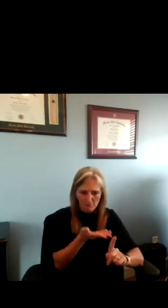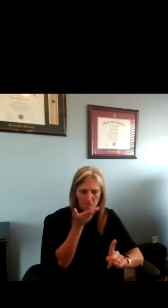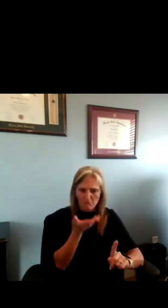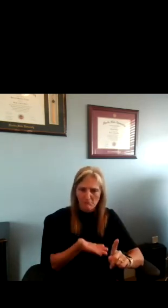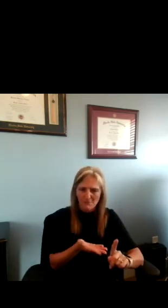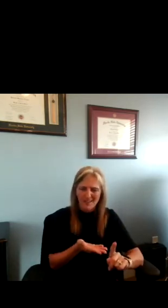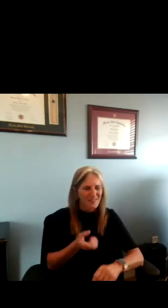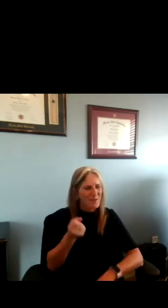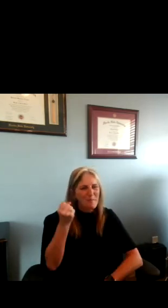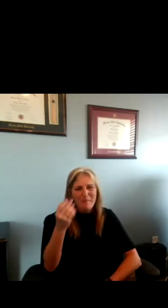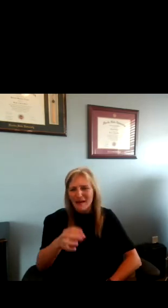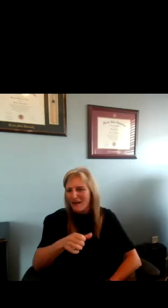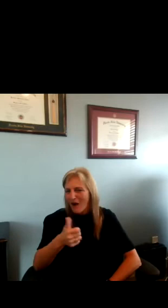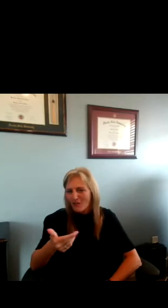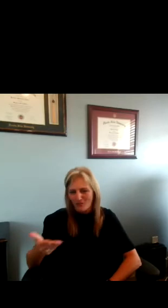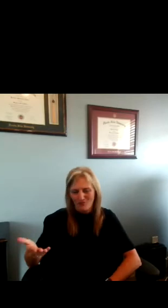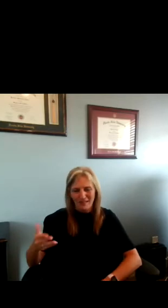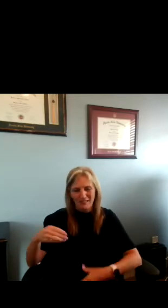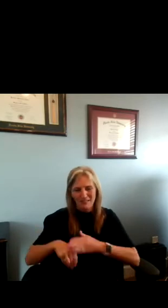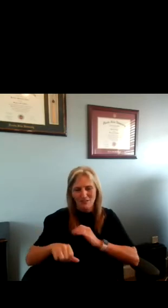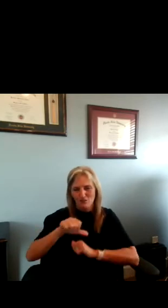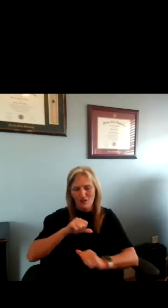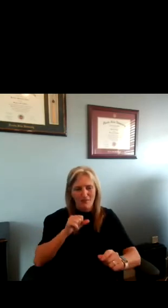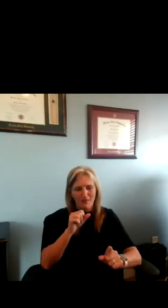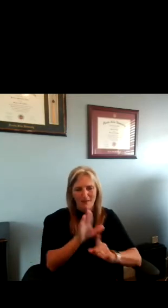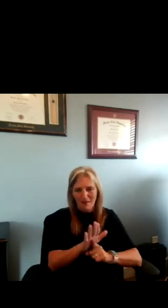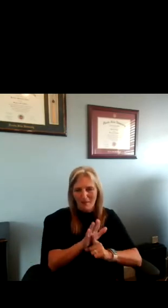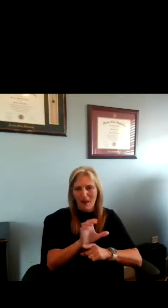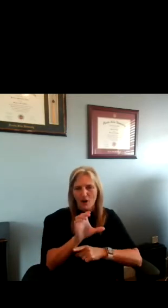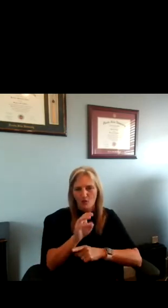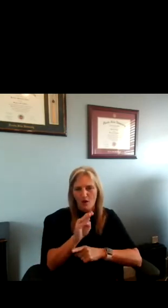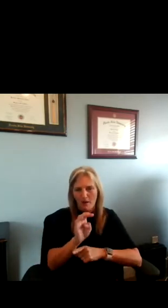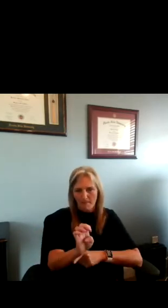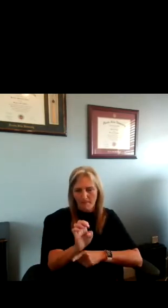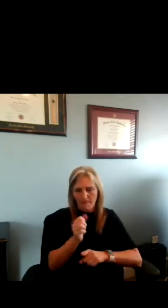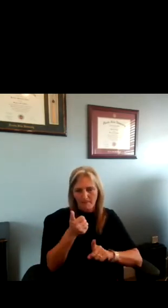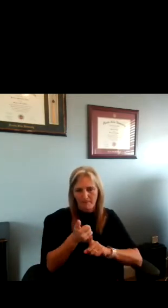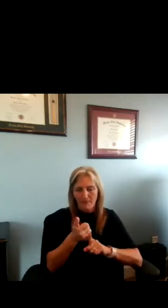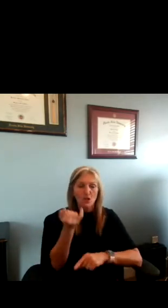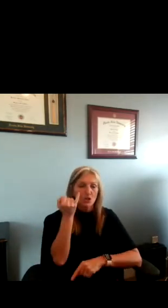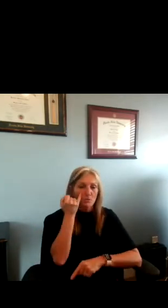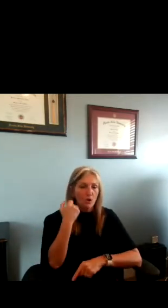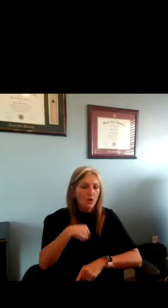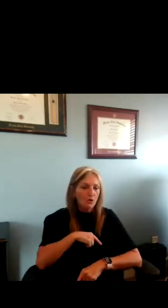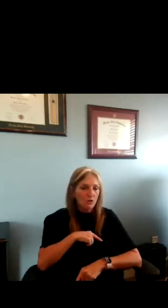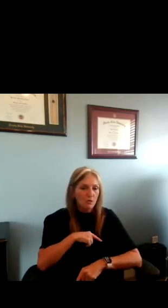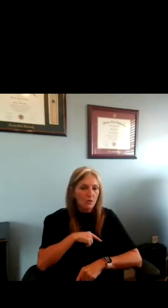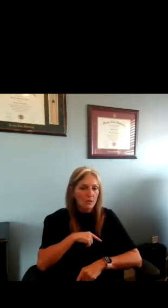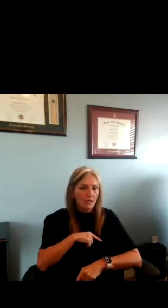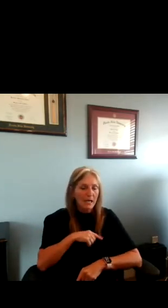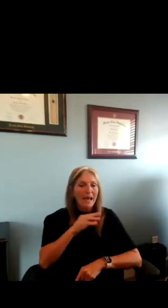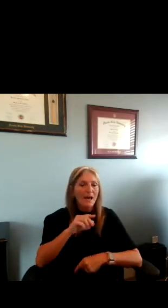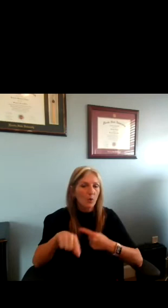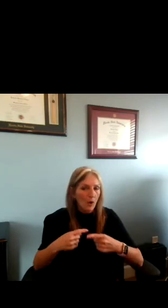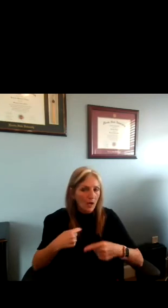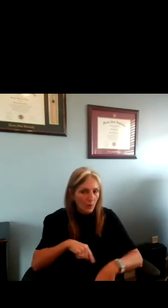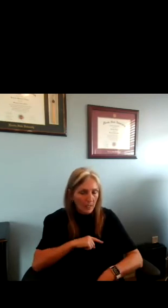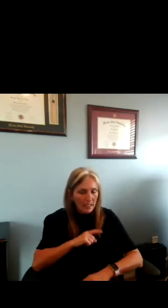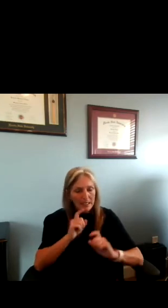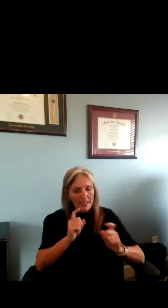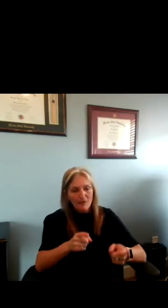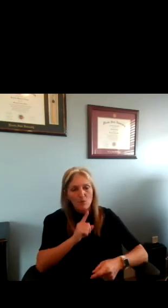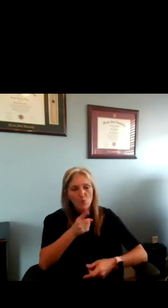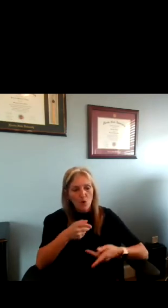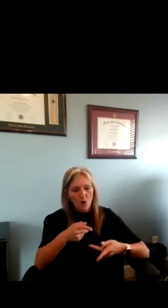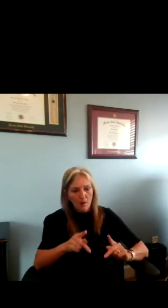other factors in our society that impact crime. If we and when we give people real opportunities to